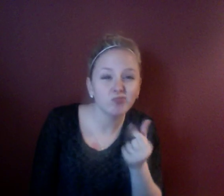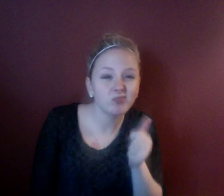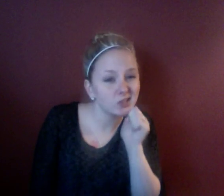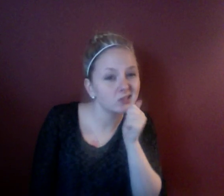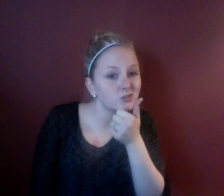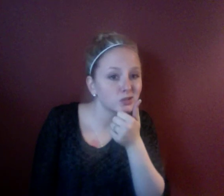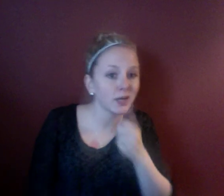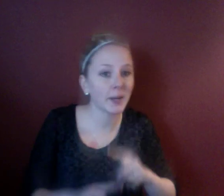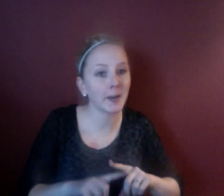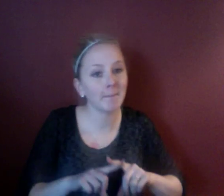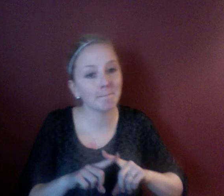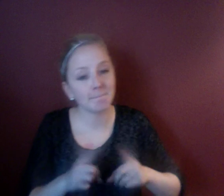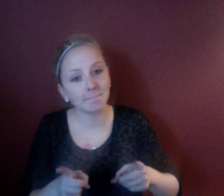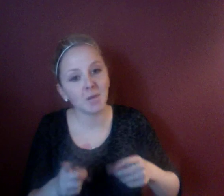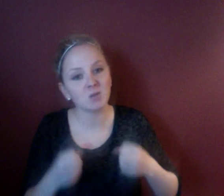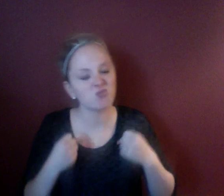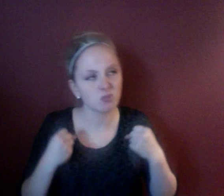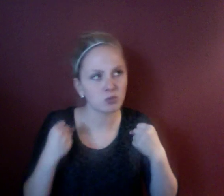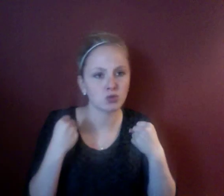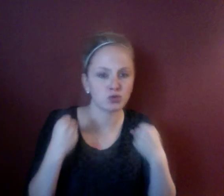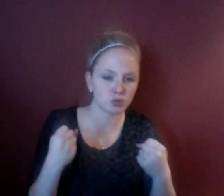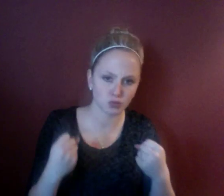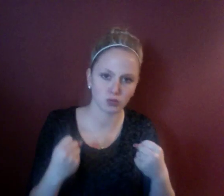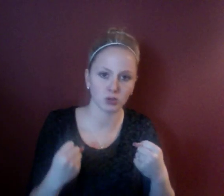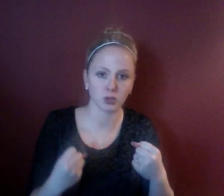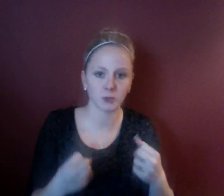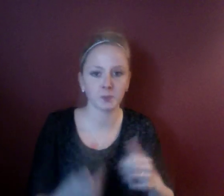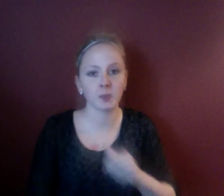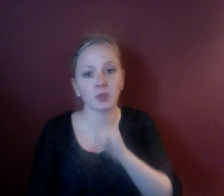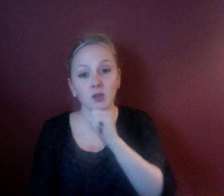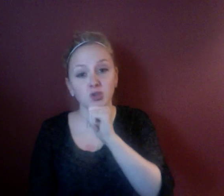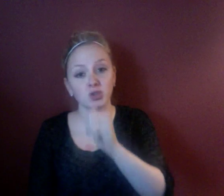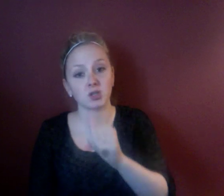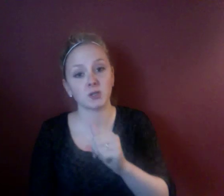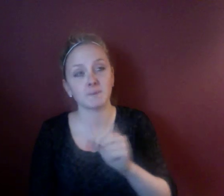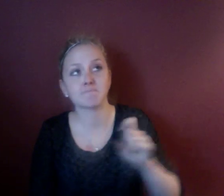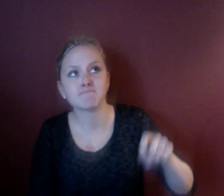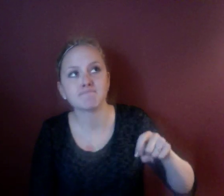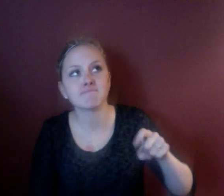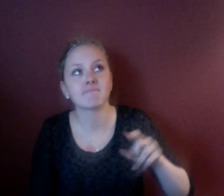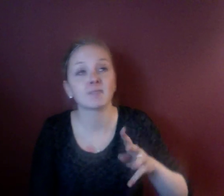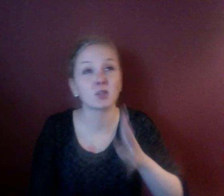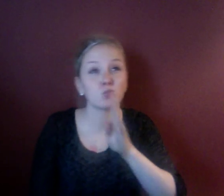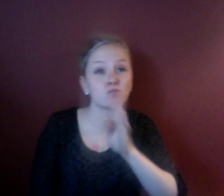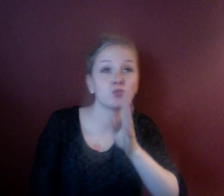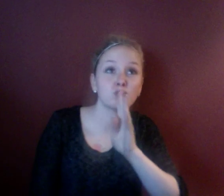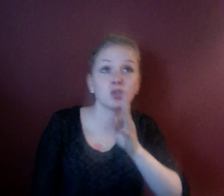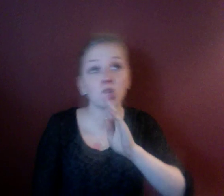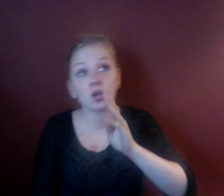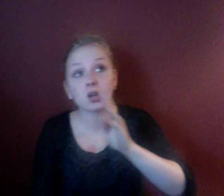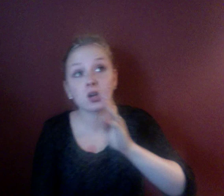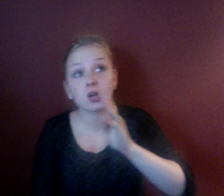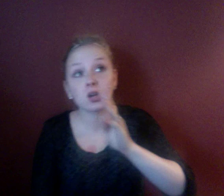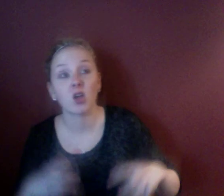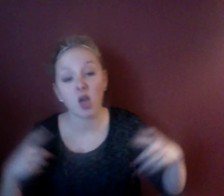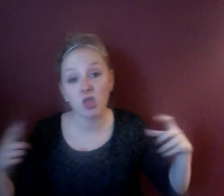the history of style and is willing to take risks. That's not a plain Jane at all. And your eye is fantastic in each